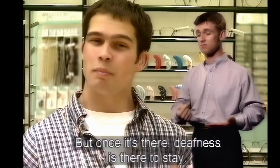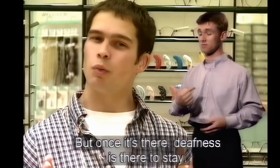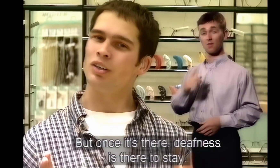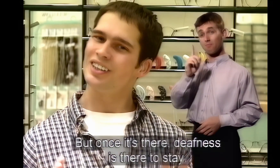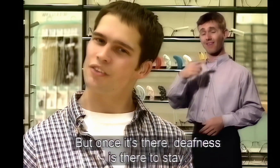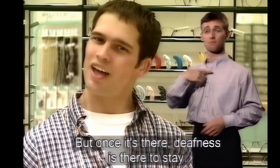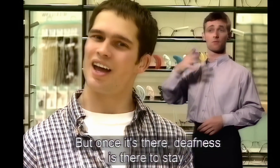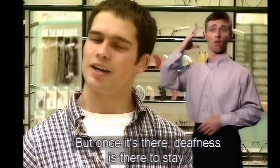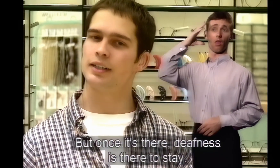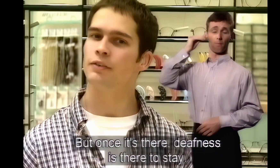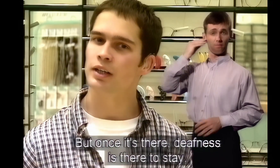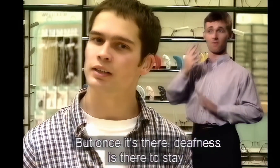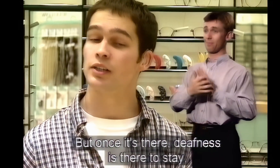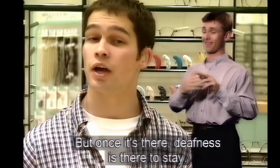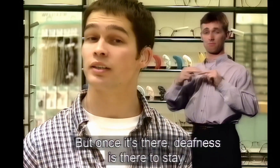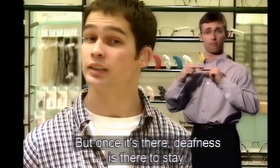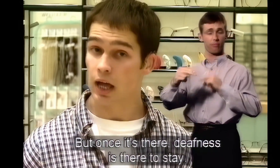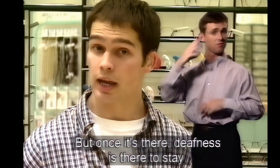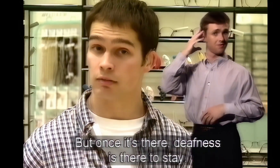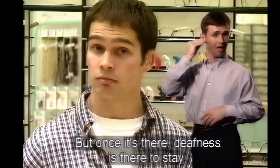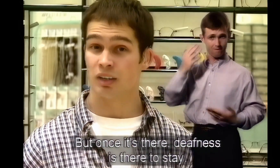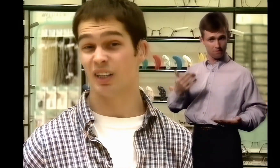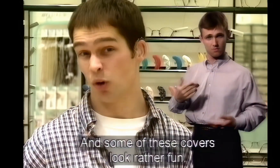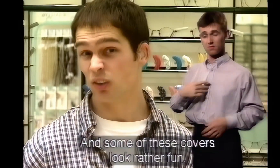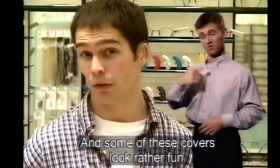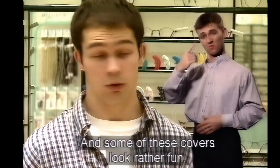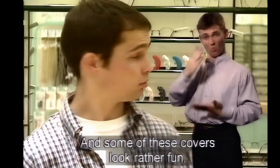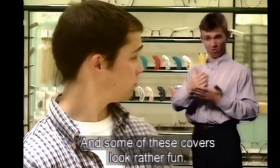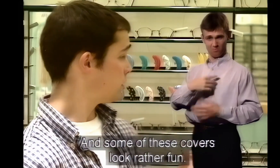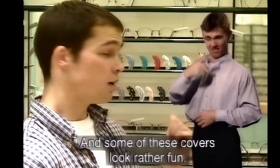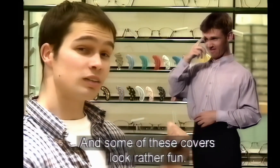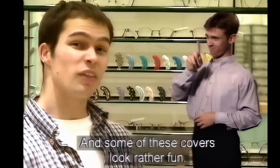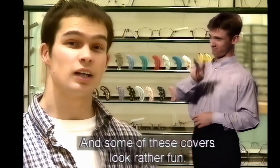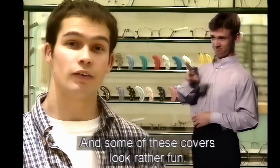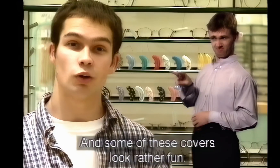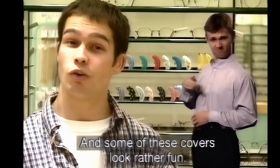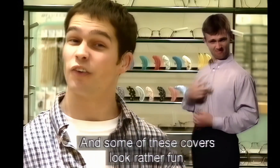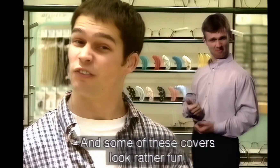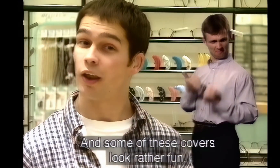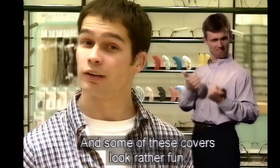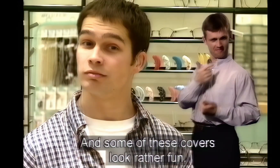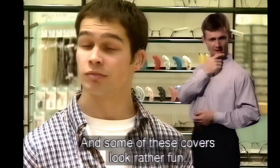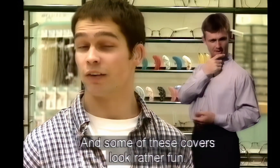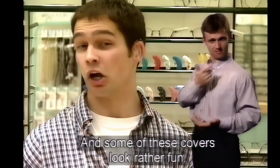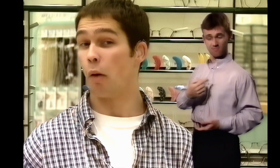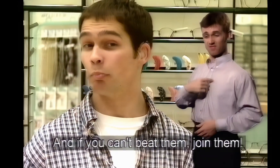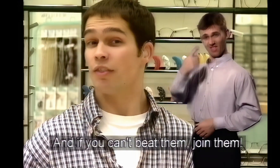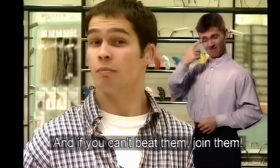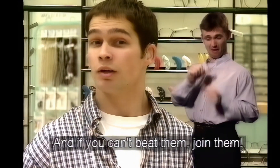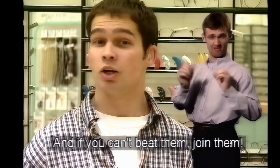once it's there, deafness is there to stay. And to be honest with you, some of these covers look rather fun. And if you can't beat them, you might as